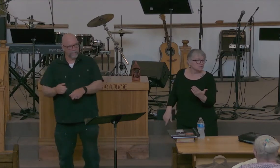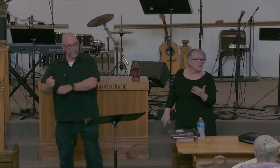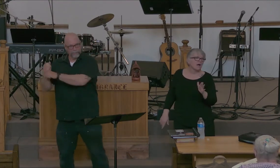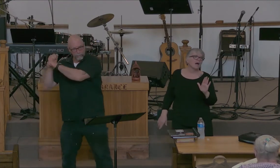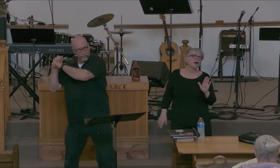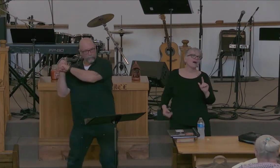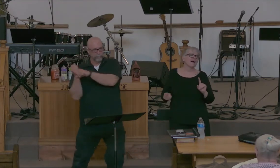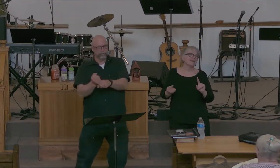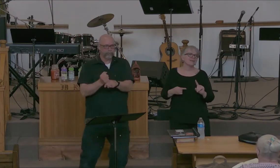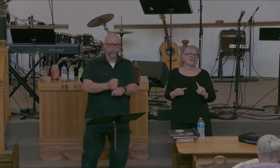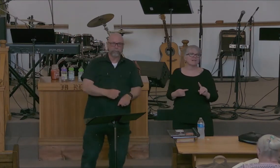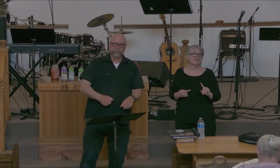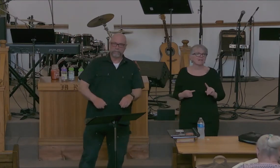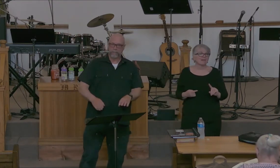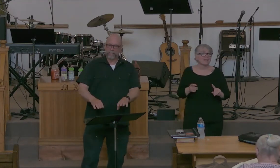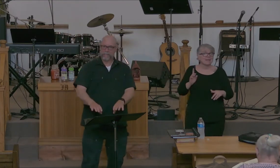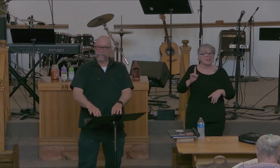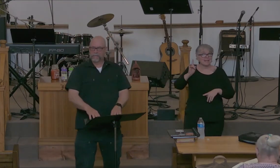Until I get the 2x4.